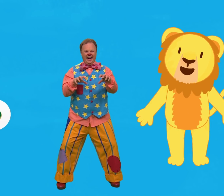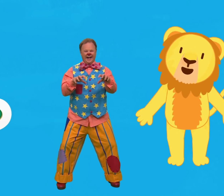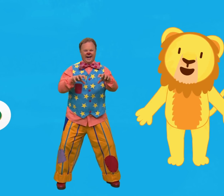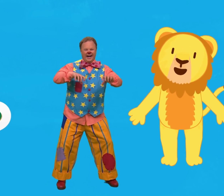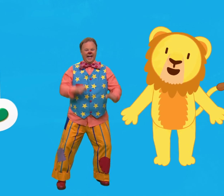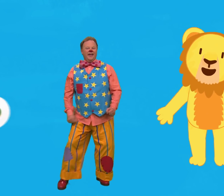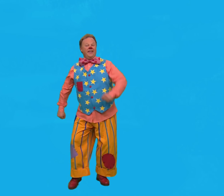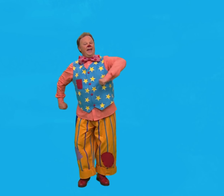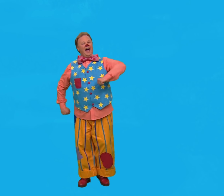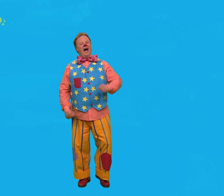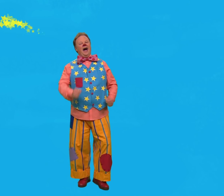Roar! The